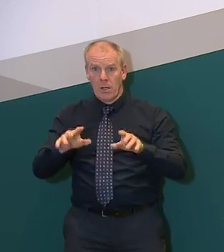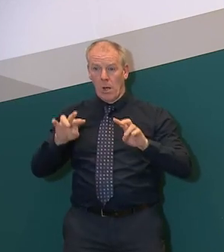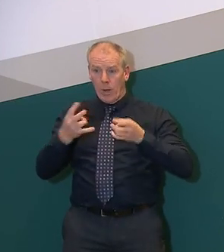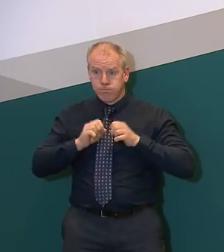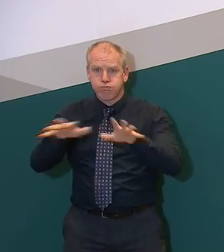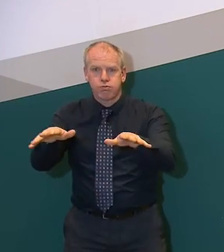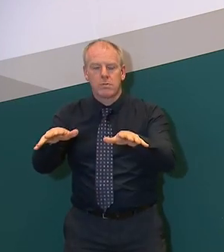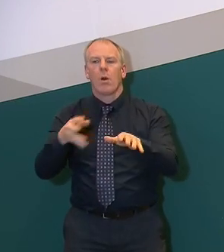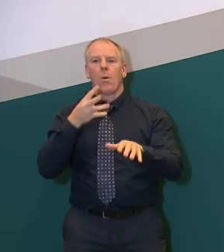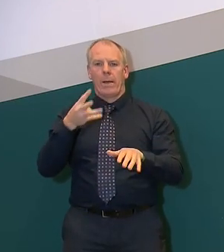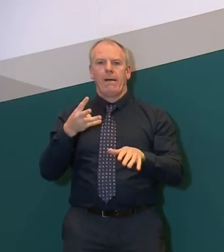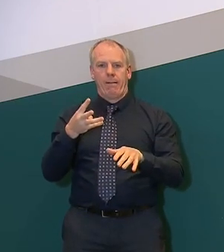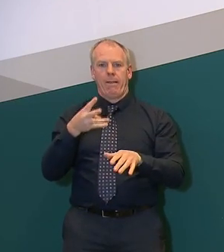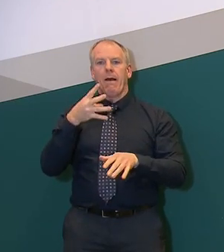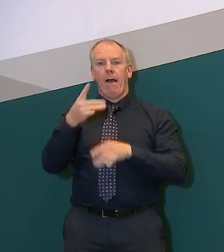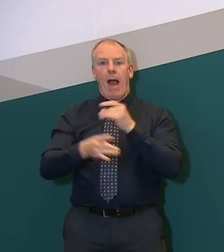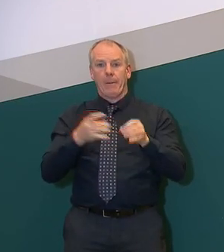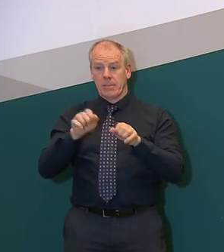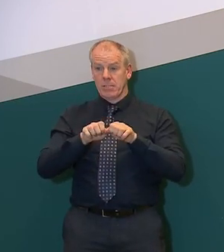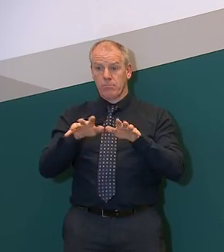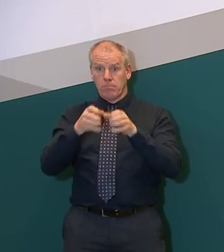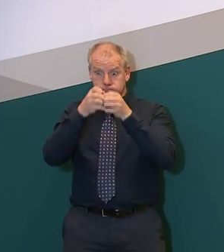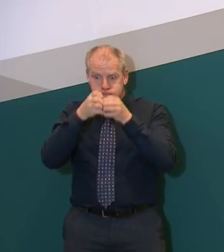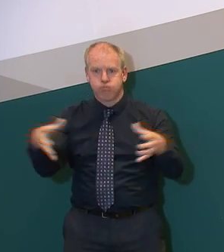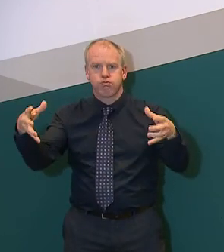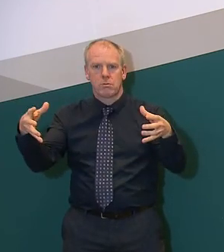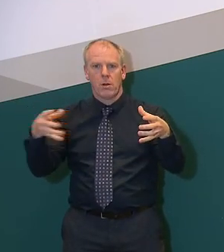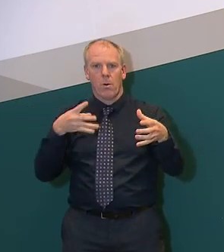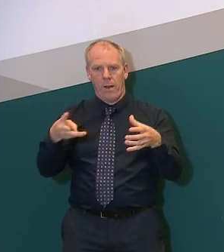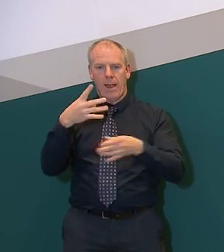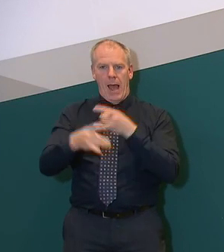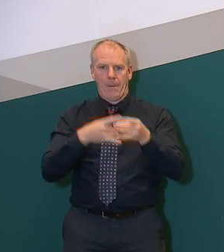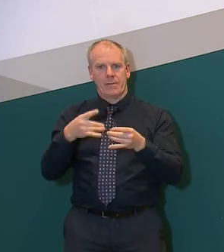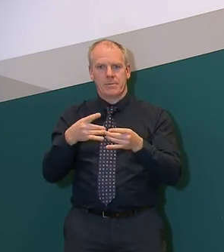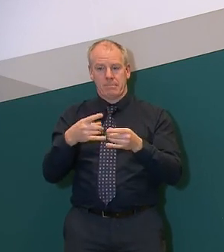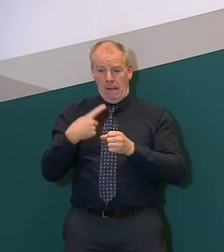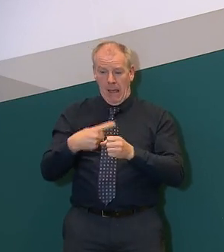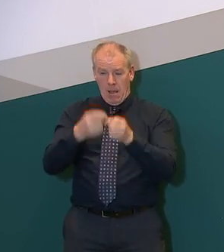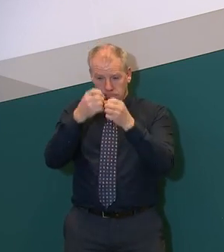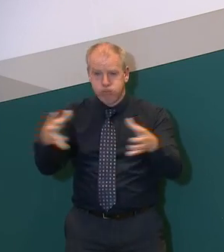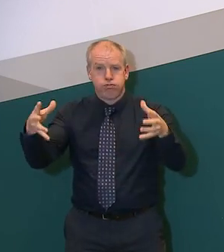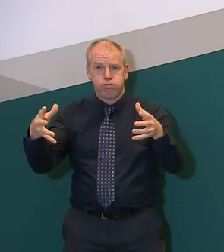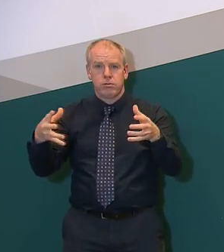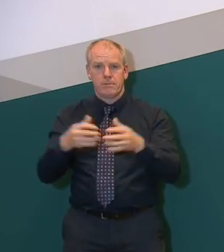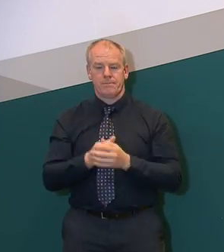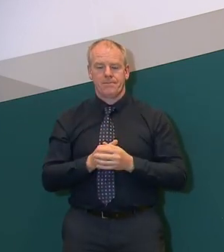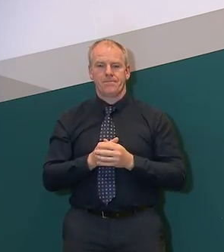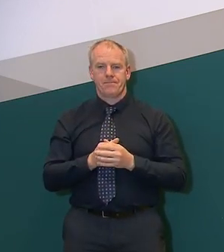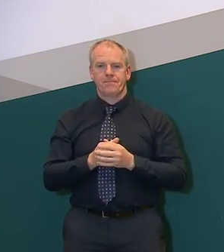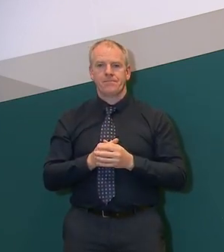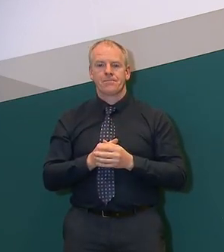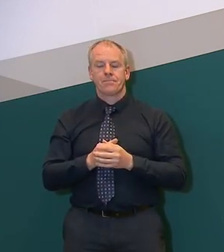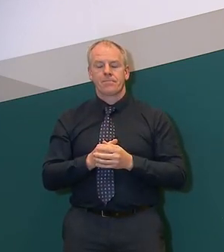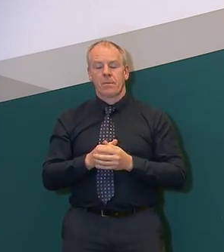going to get very rapid growth in the number of cases. You're going to get exponential growth in the number of cases. And